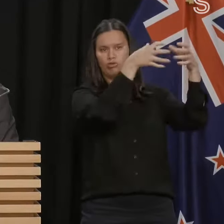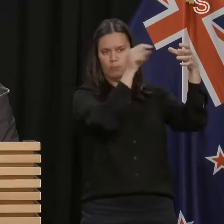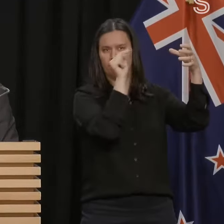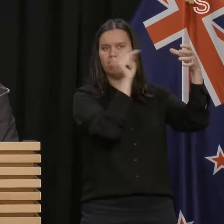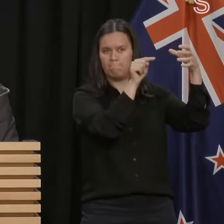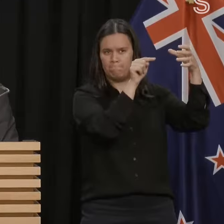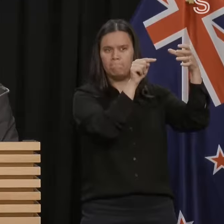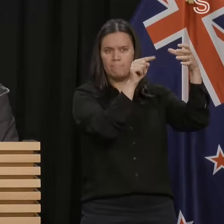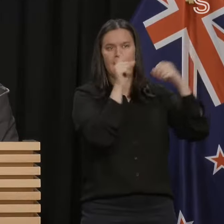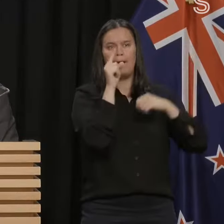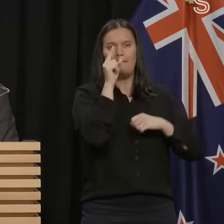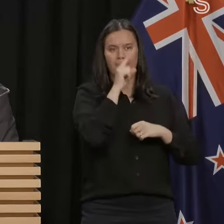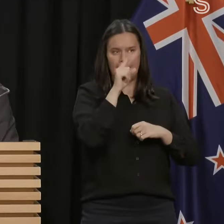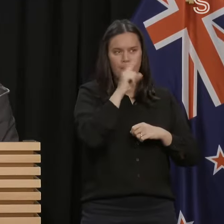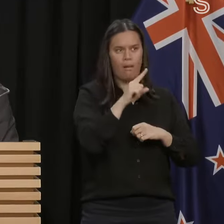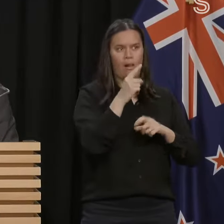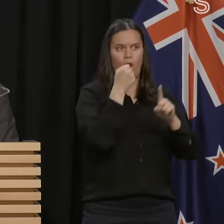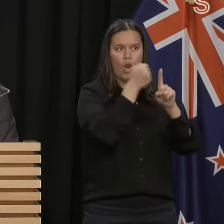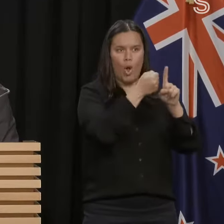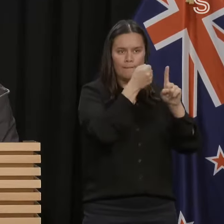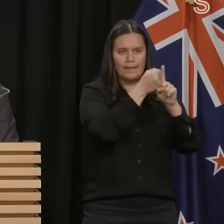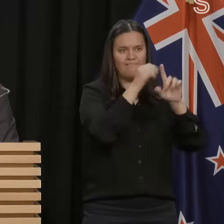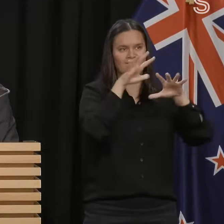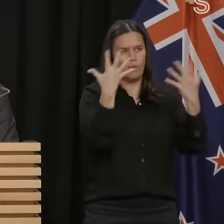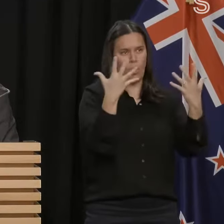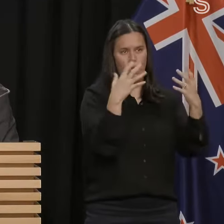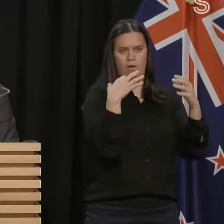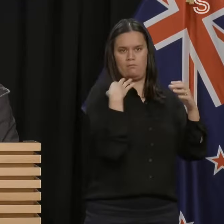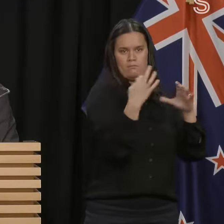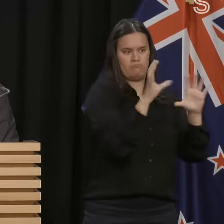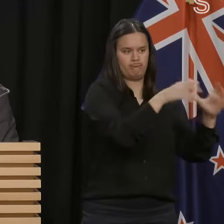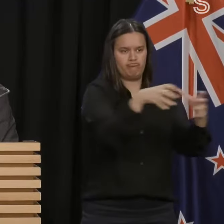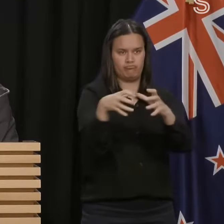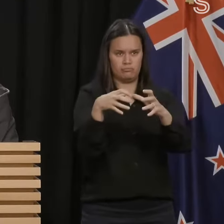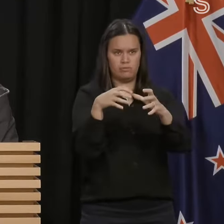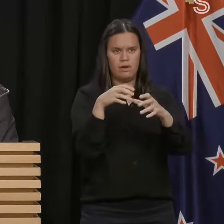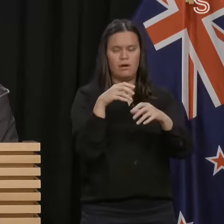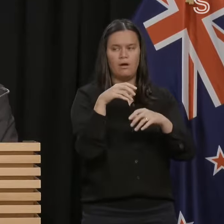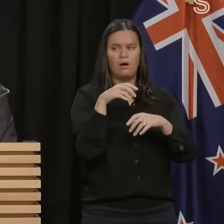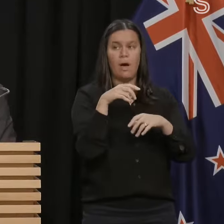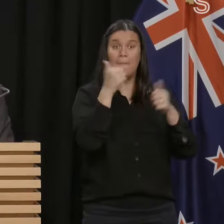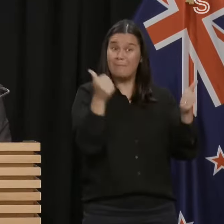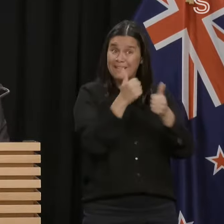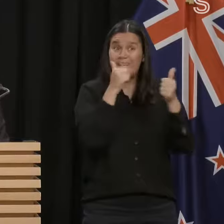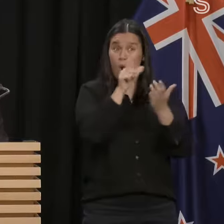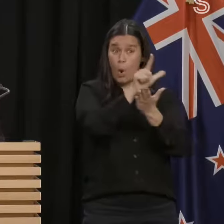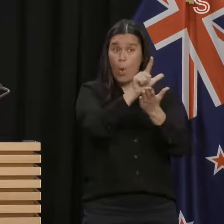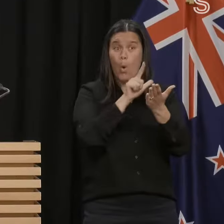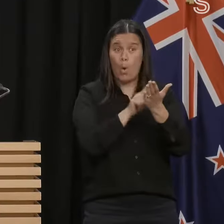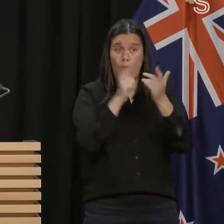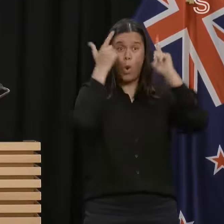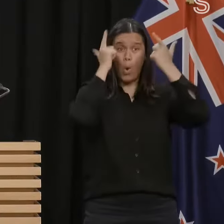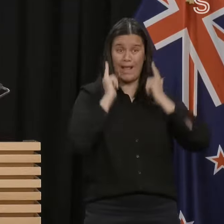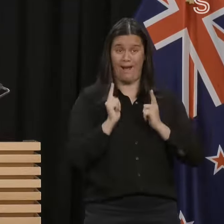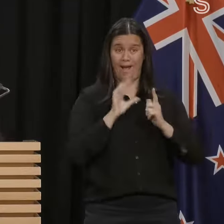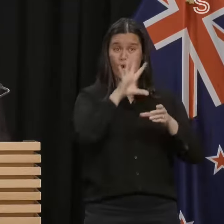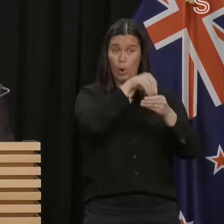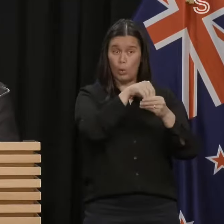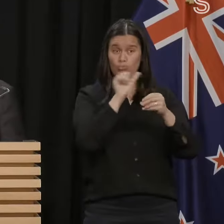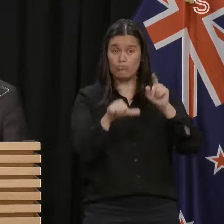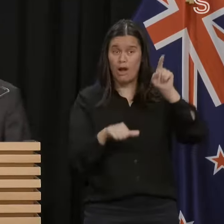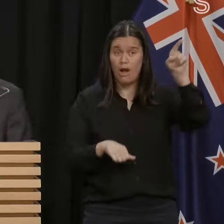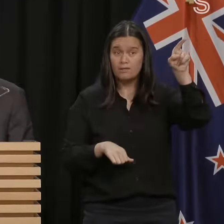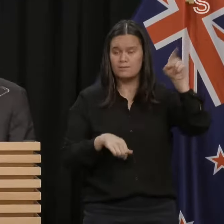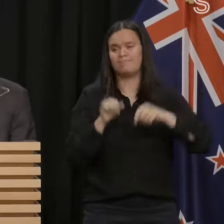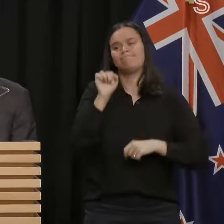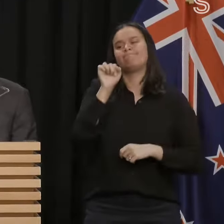people lobbying within companies or within groups? And what about lawyers? Because there's plenty of lawyers coming here and doing lobbying. Yeah, and that is actually one of the groups that I think we'll